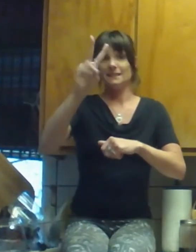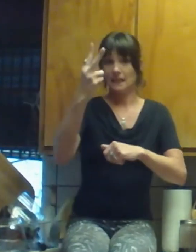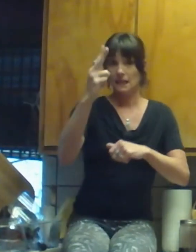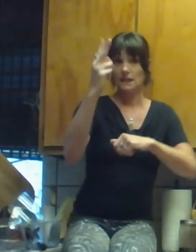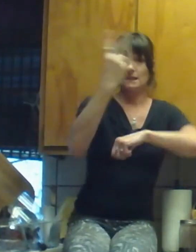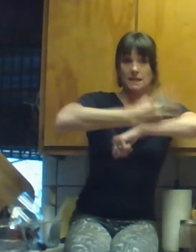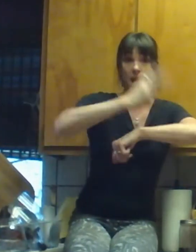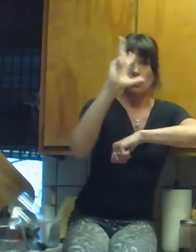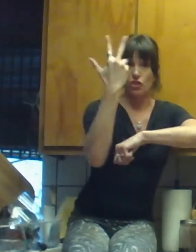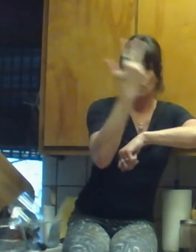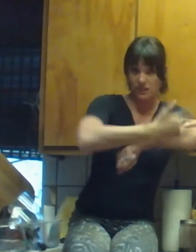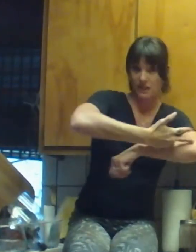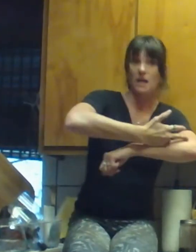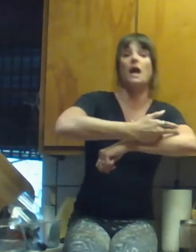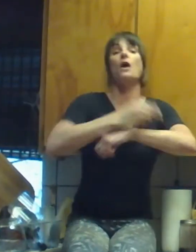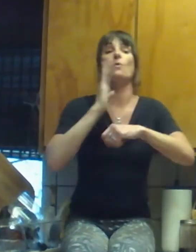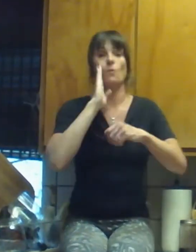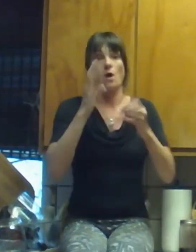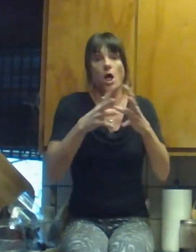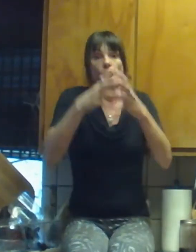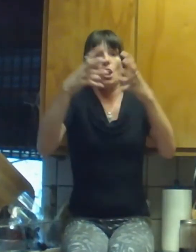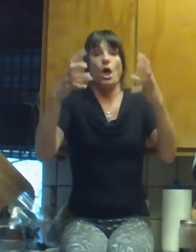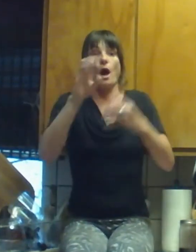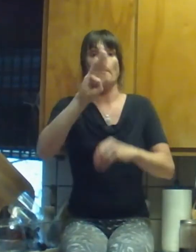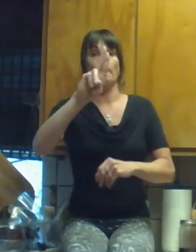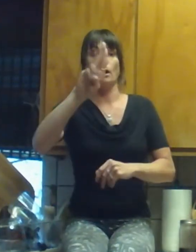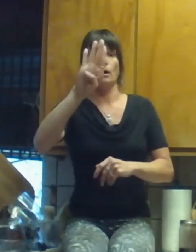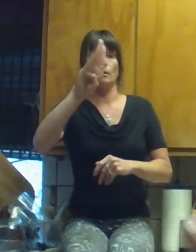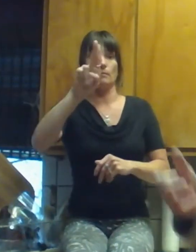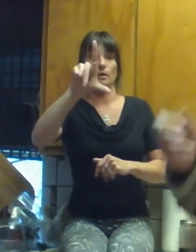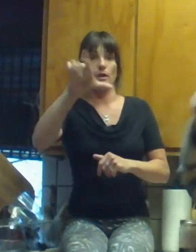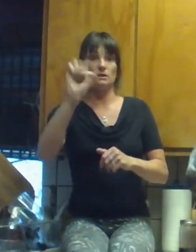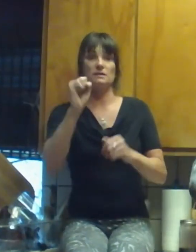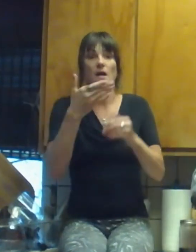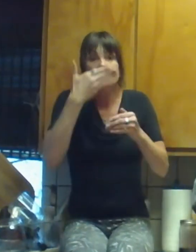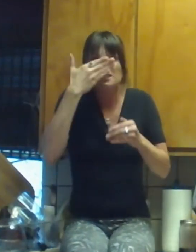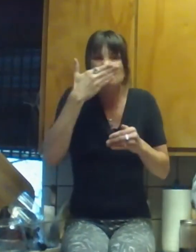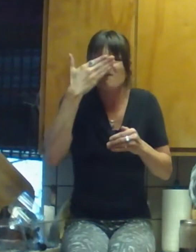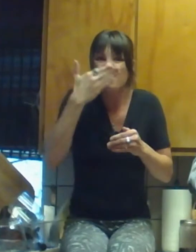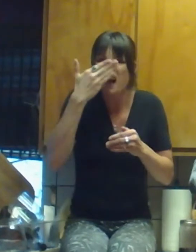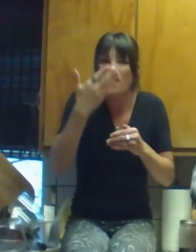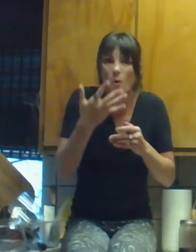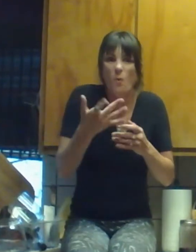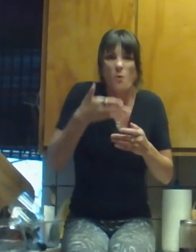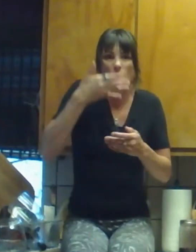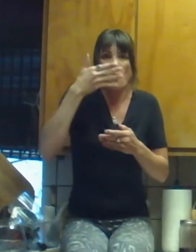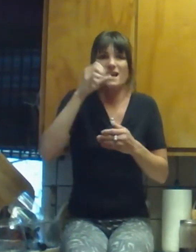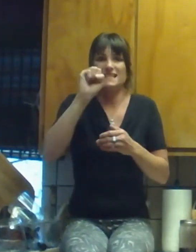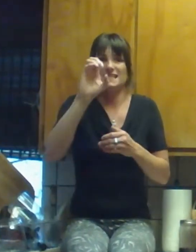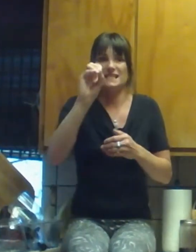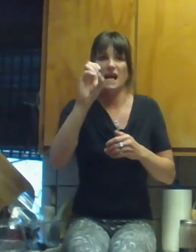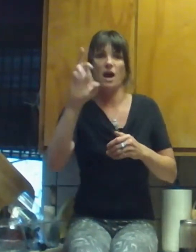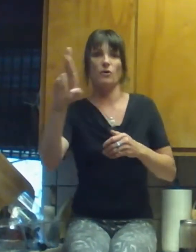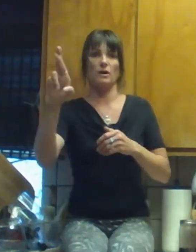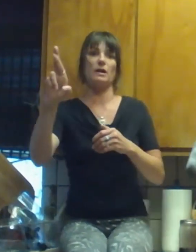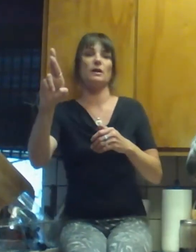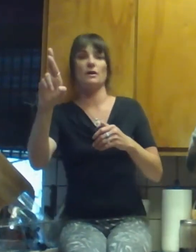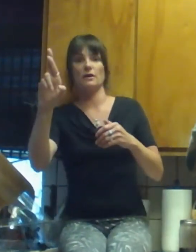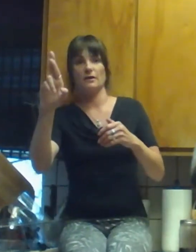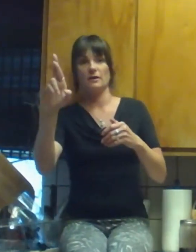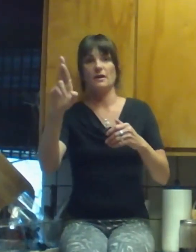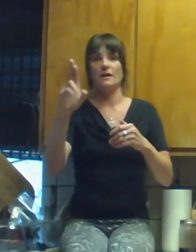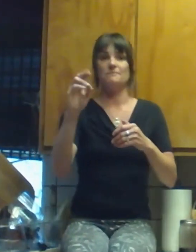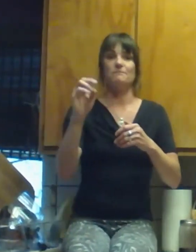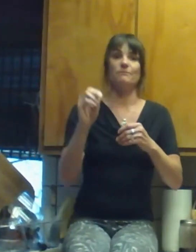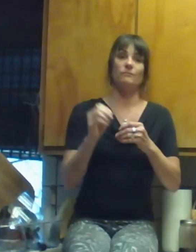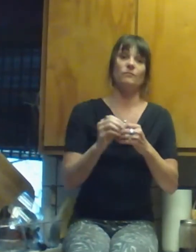You'll smell it's kind of sour. And you'll see lots of bubbles. Every morning, you come in there and fill it up. By that afternoon, you'll see all of these